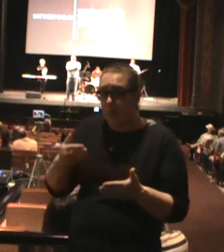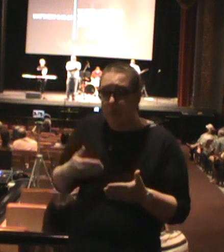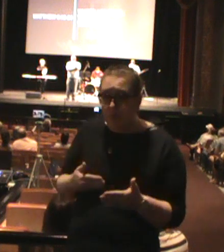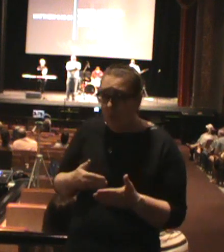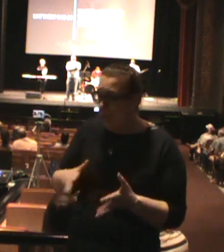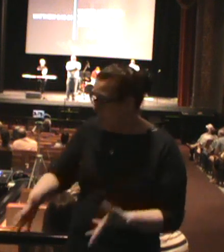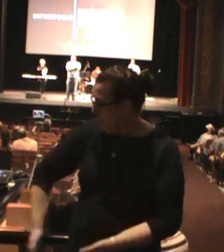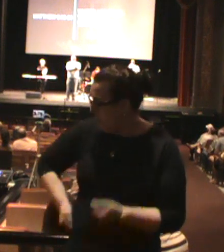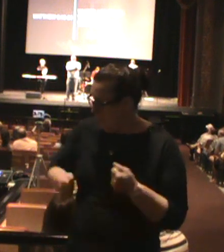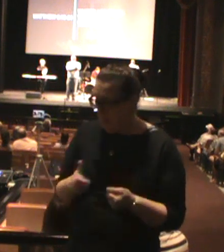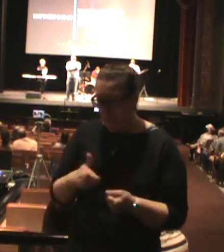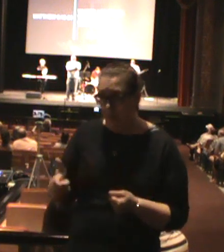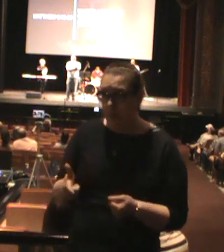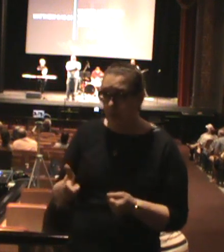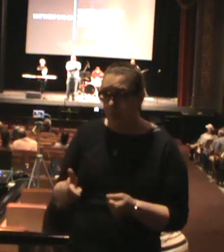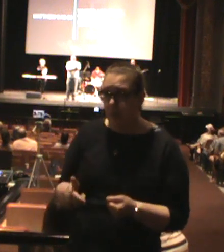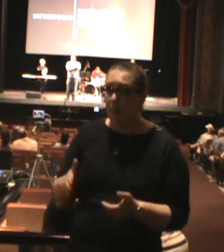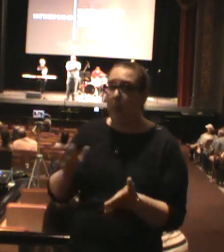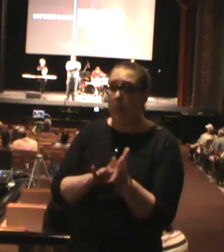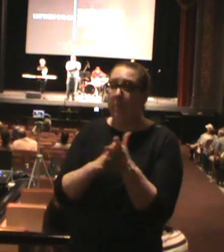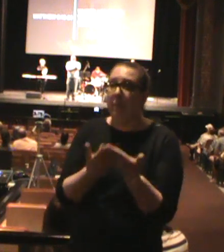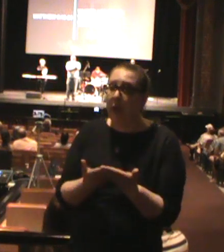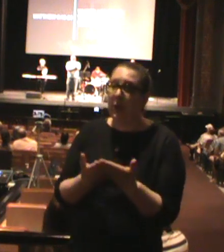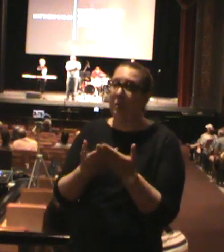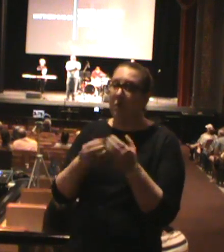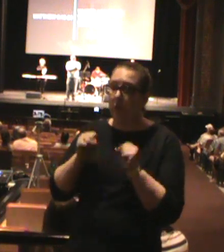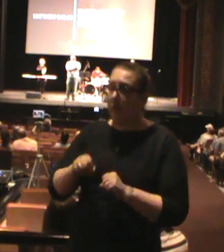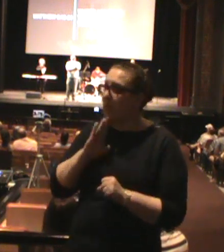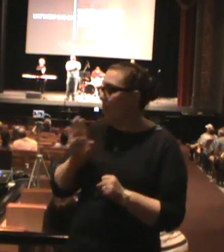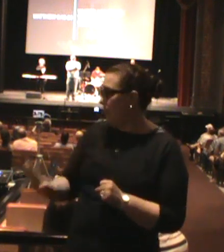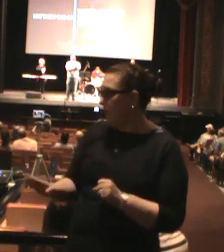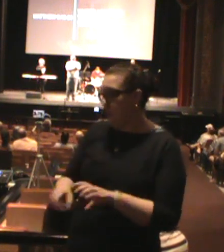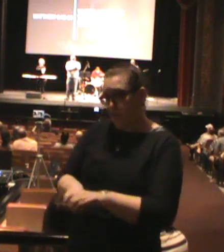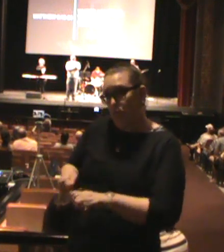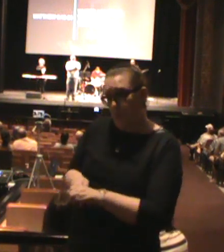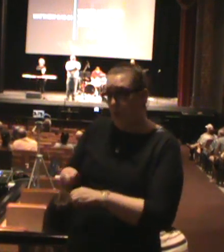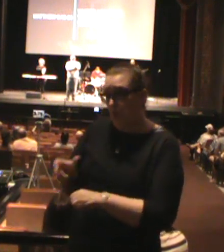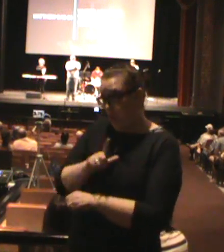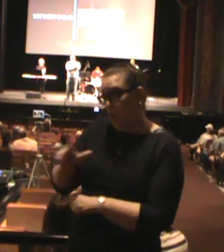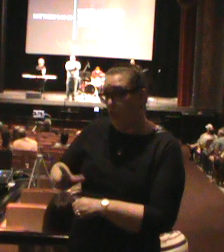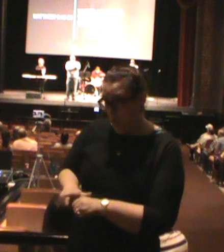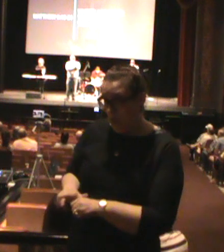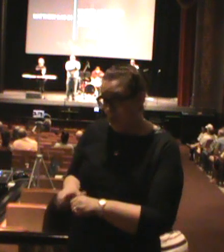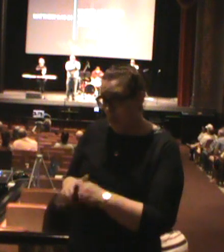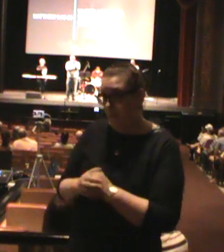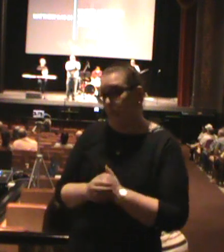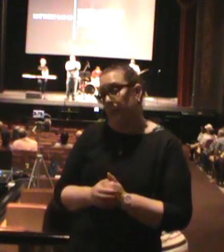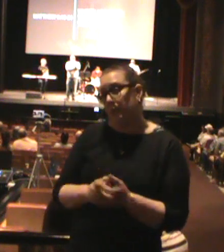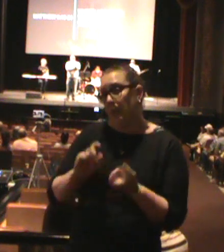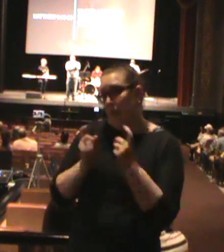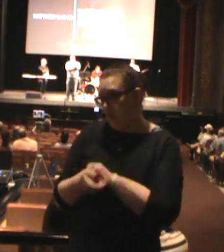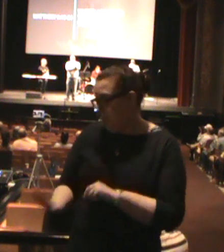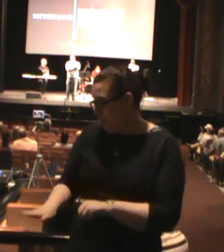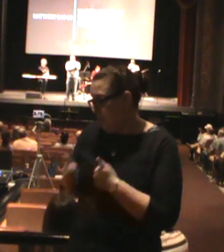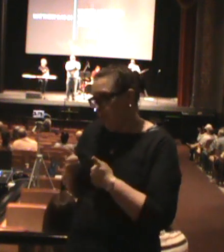pick up the sword of the Lord. And I believe lives can be changed by the gospel of Jesus Christ. Do you believe that? Amen.